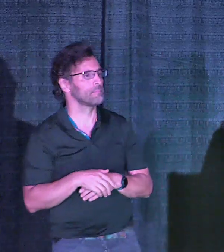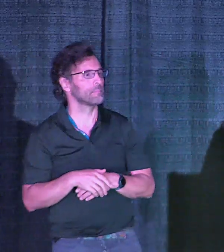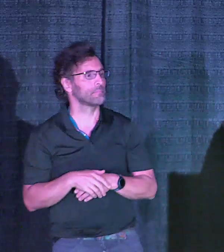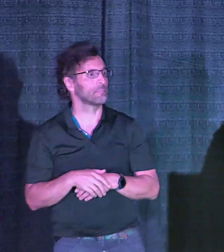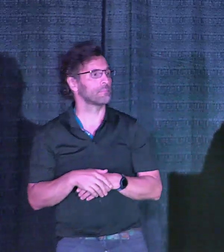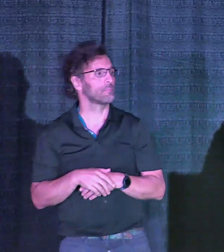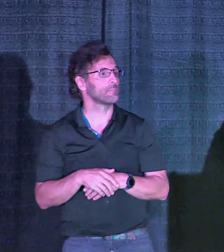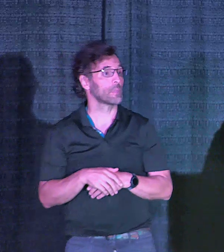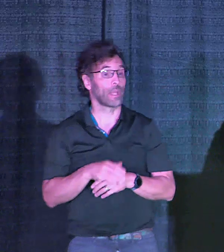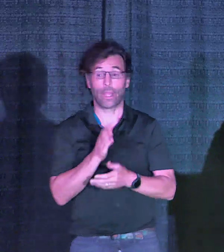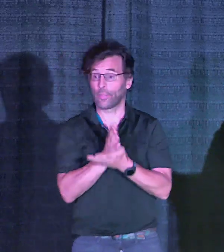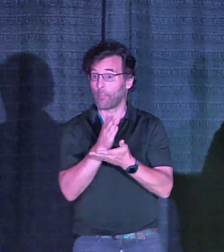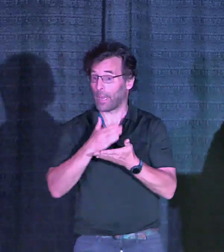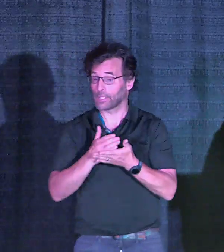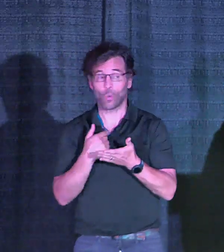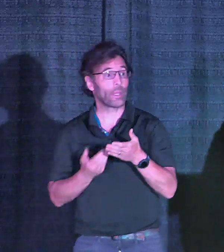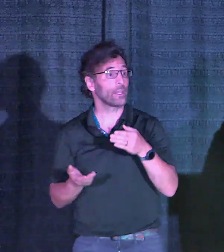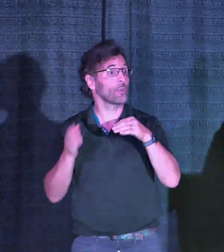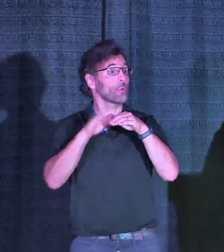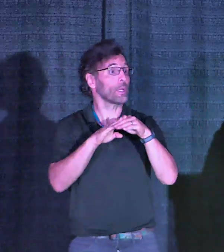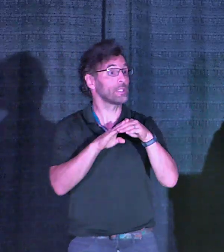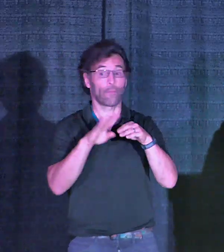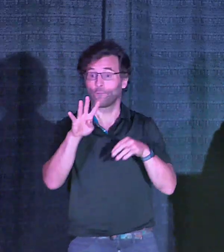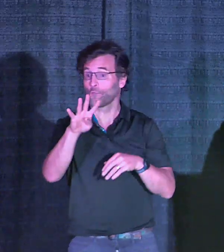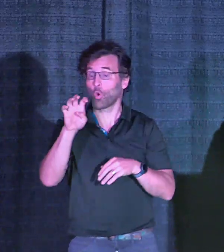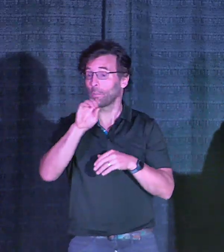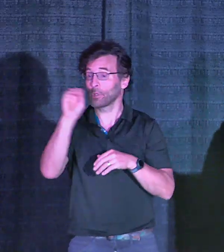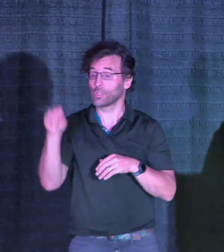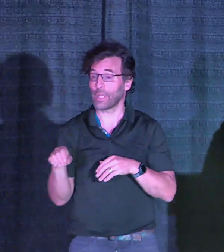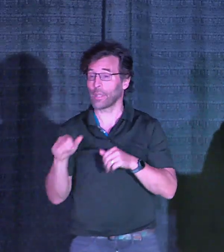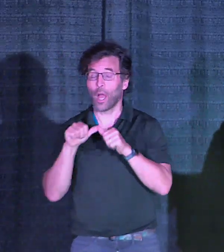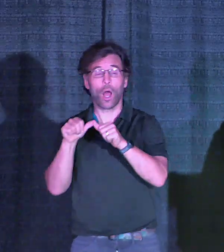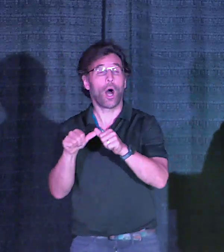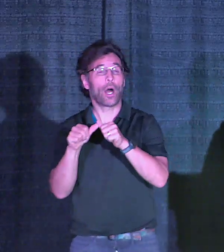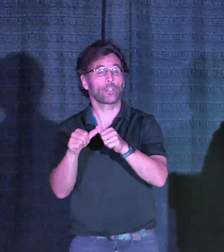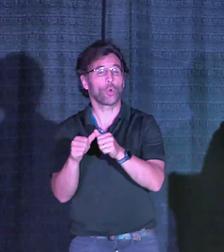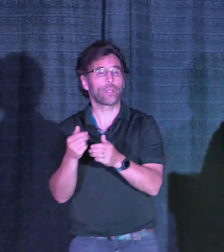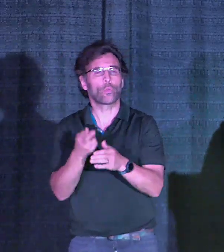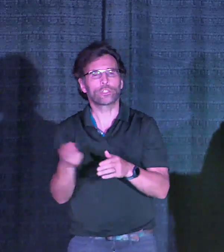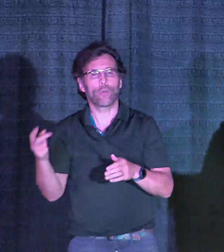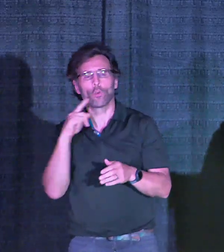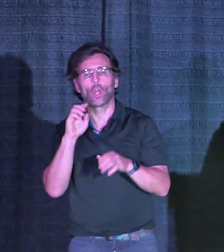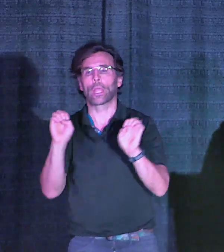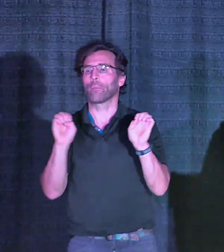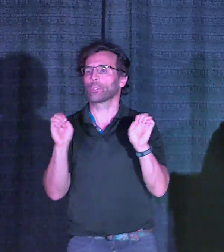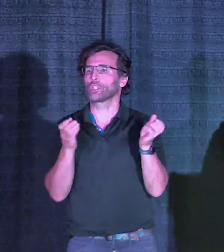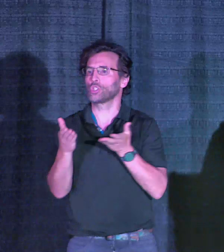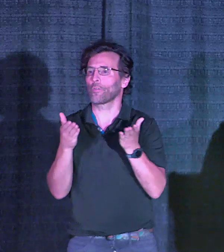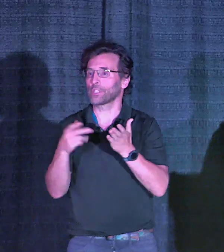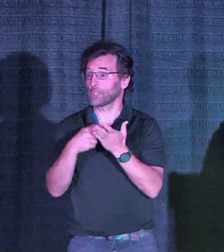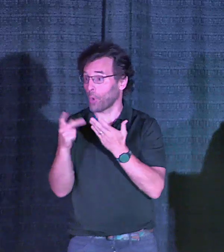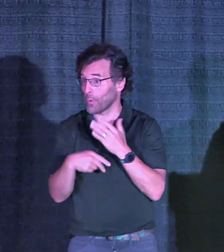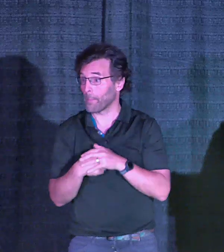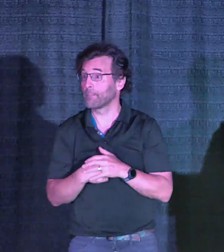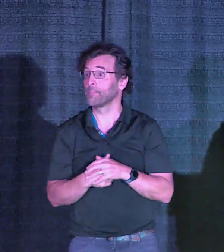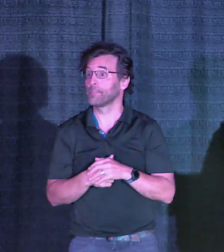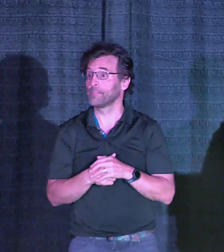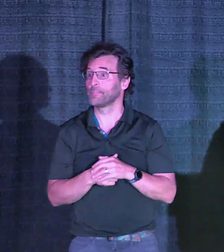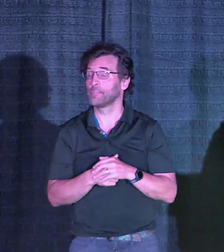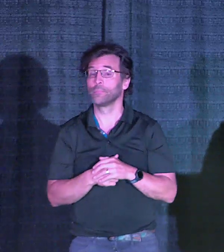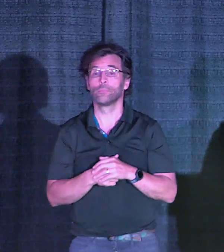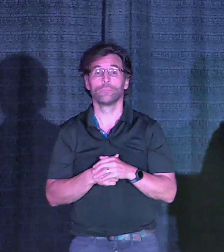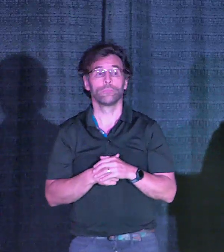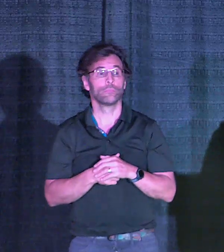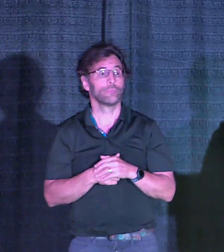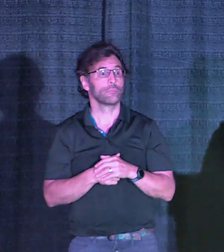In this budget, we increased by 400% the ongoing resources for the Emergency Services Program. We signed